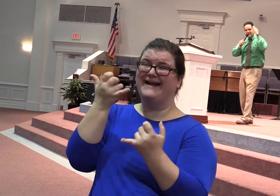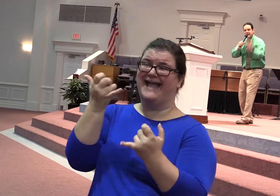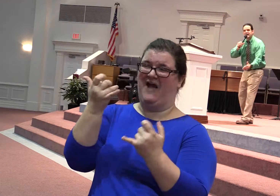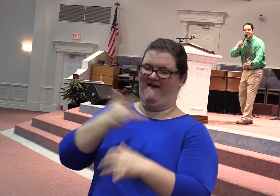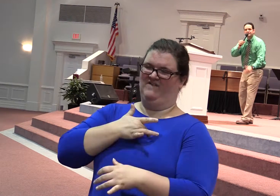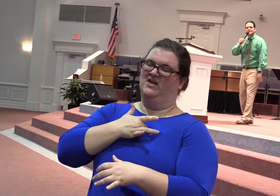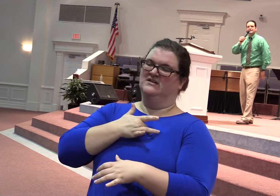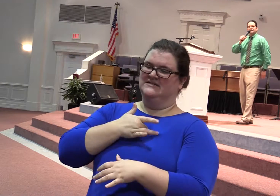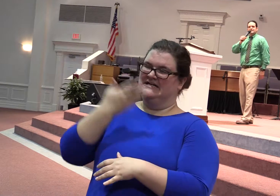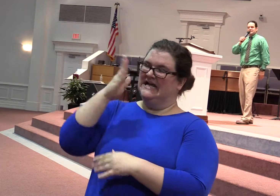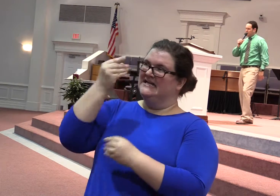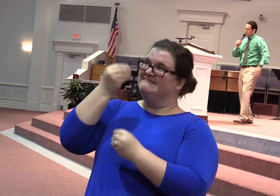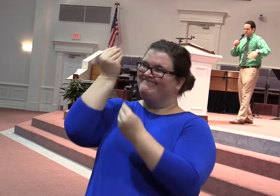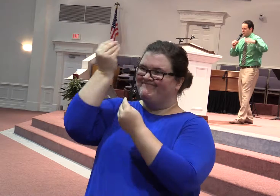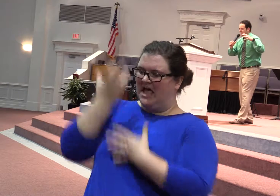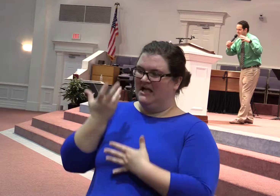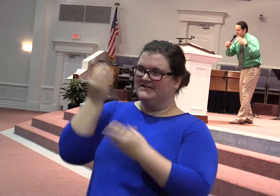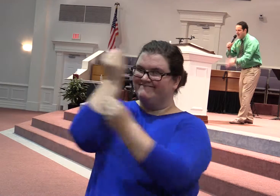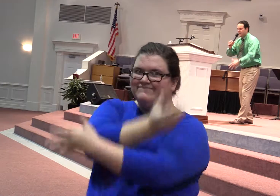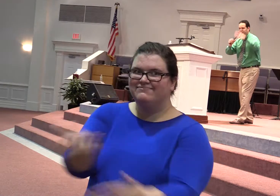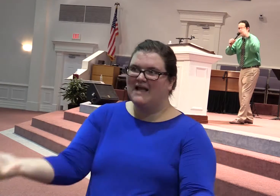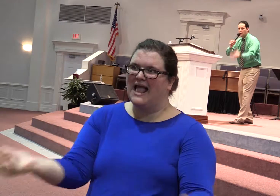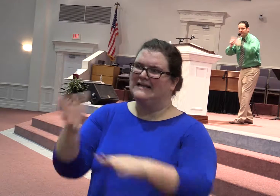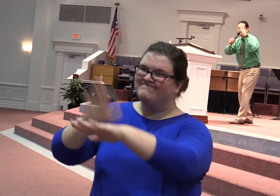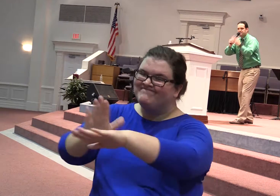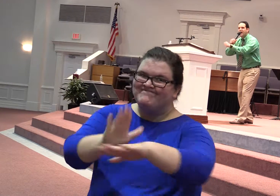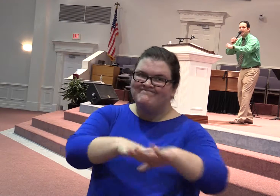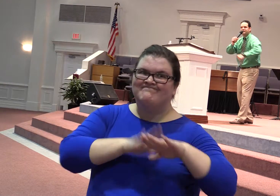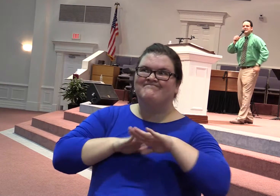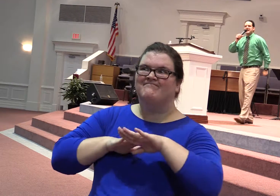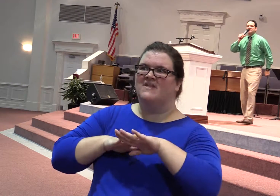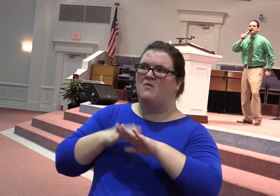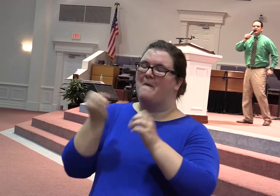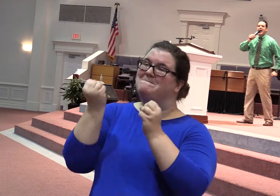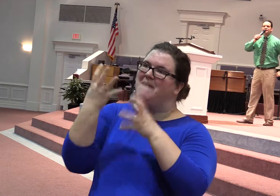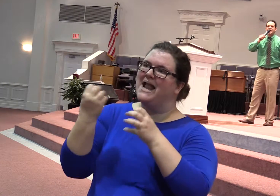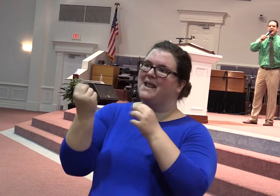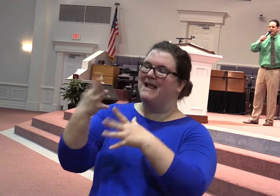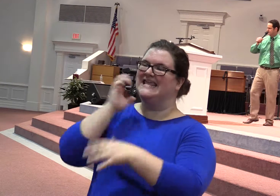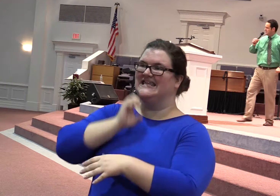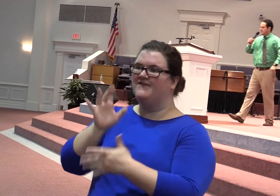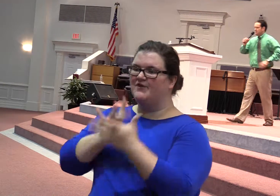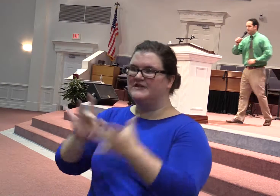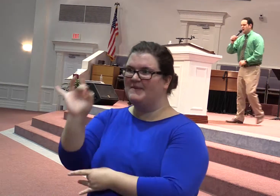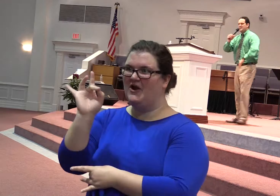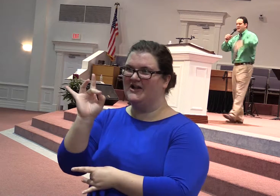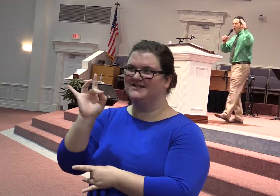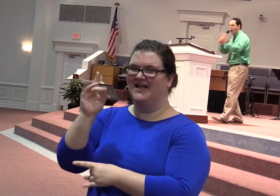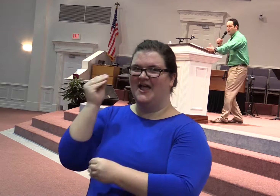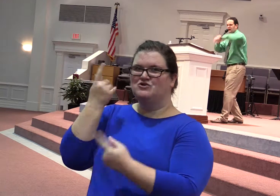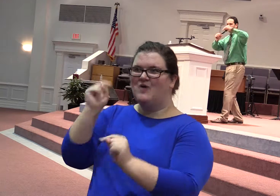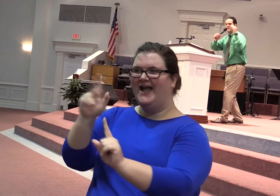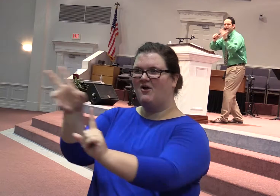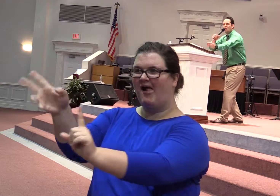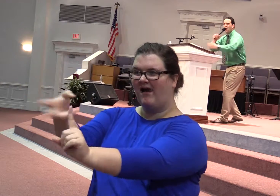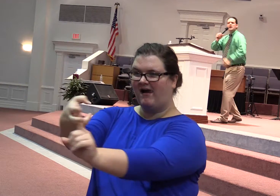to take heed. Yeah. Right. Because there's going to be many seducing spirits right. in these last days. There's going to be